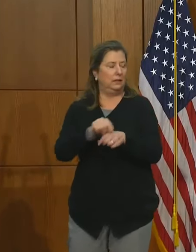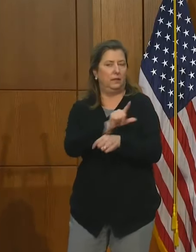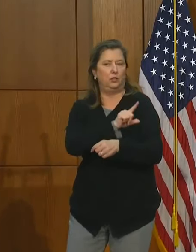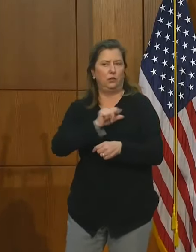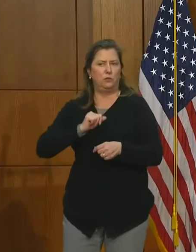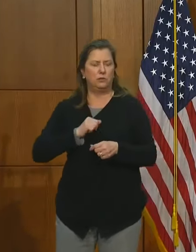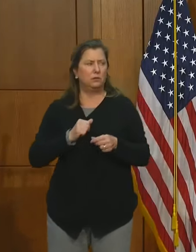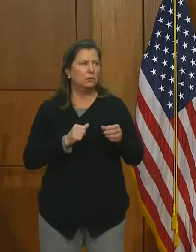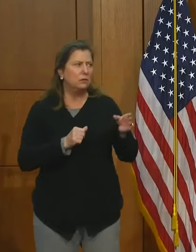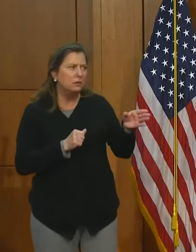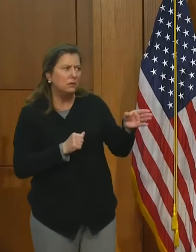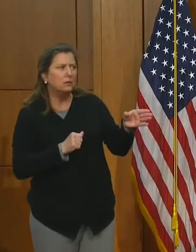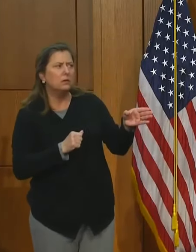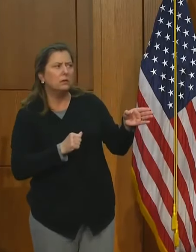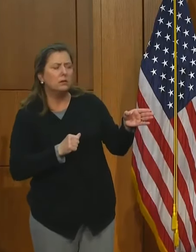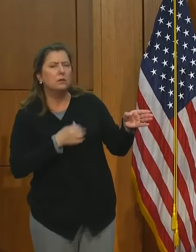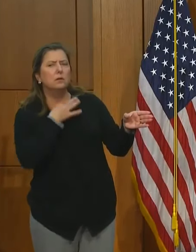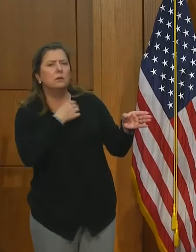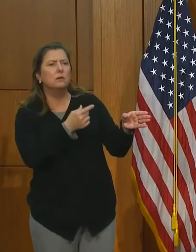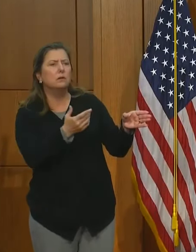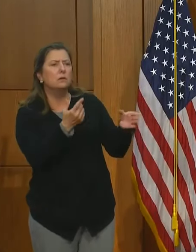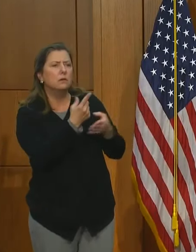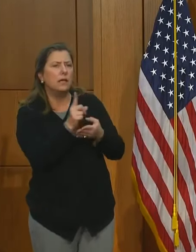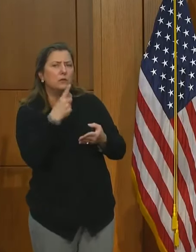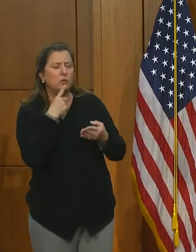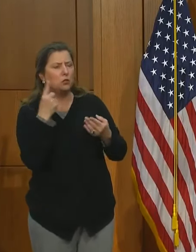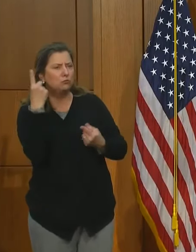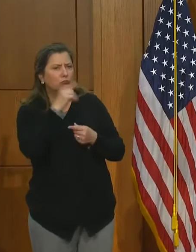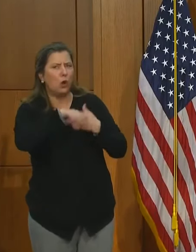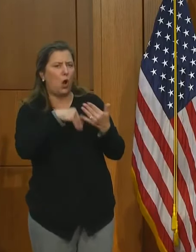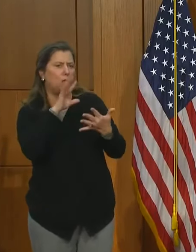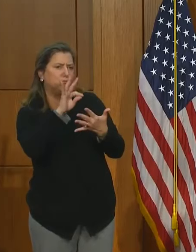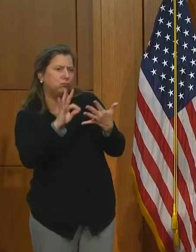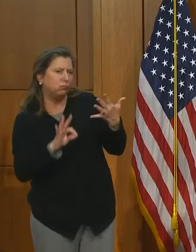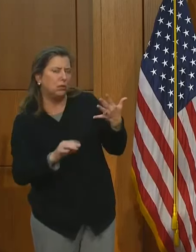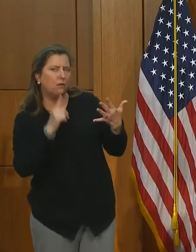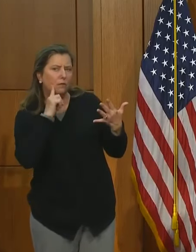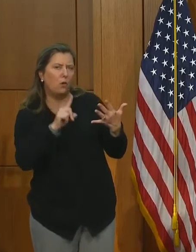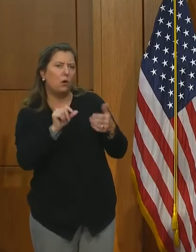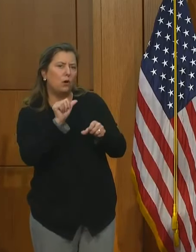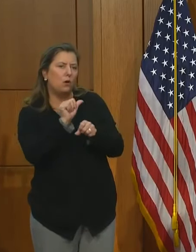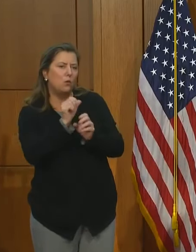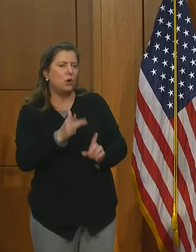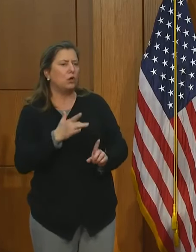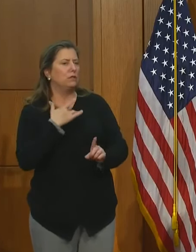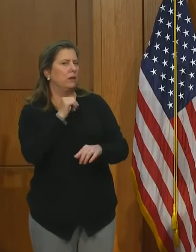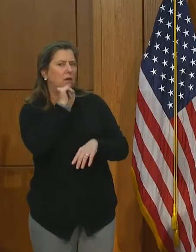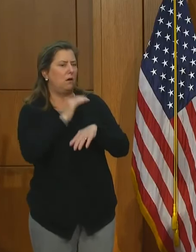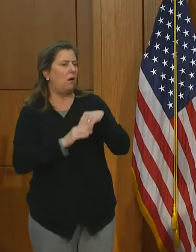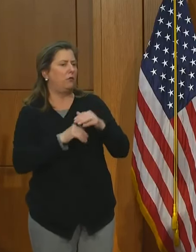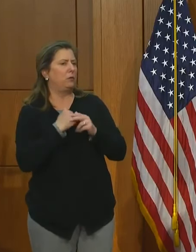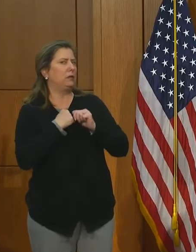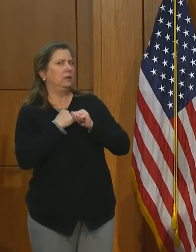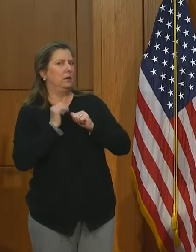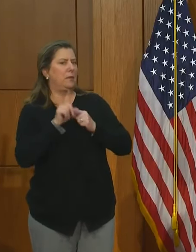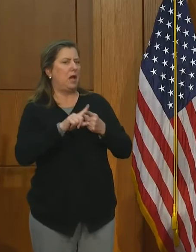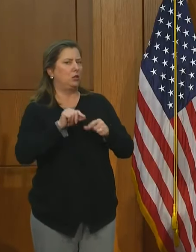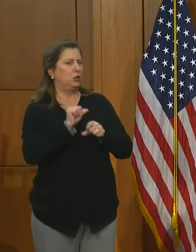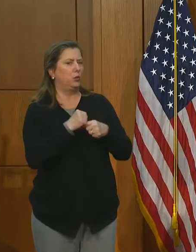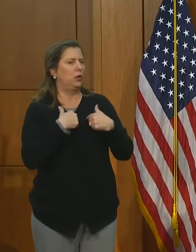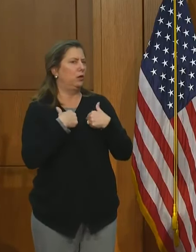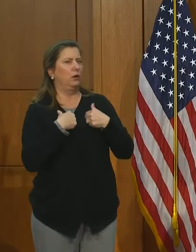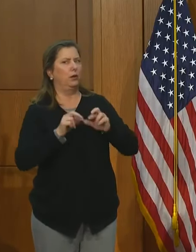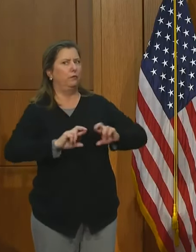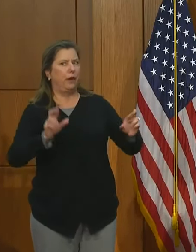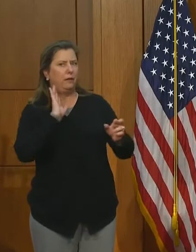but last week you had said you were looking at all possible options to look after workers who may not feel comfortable or able to go back to work in